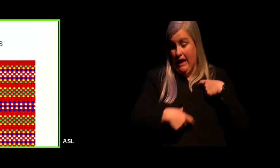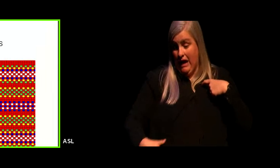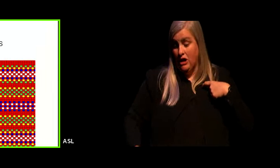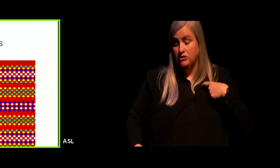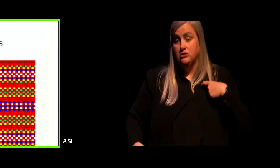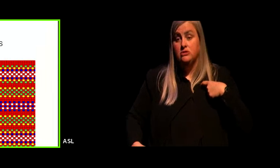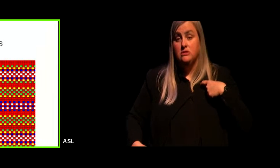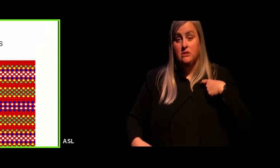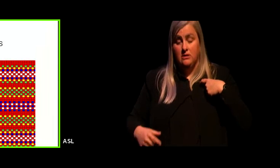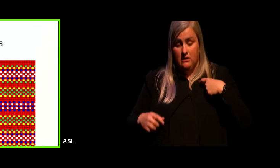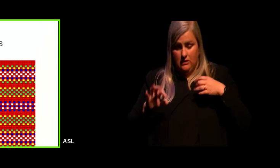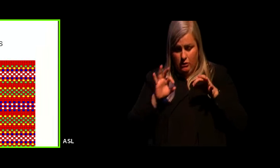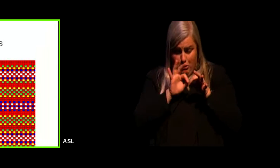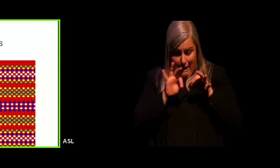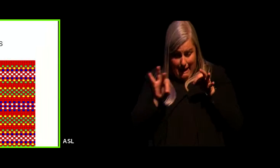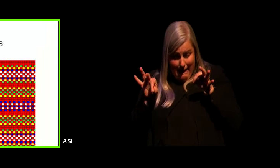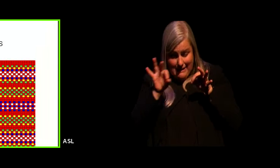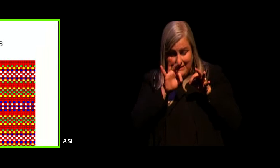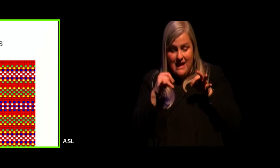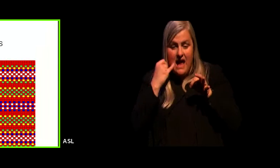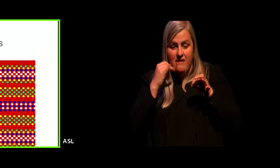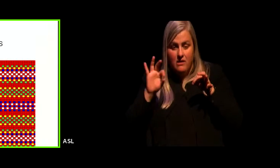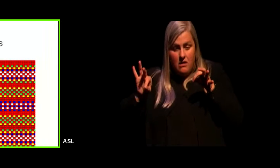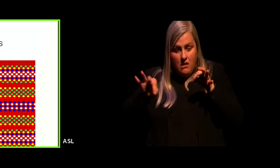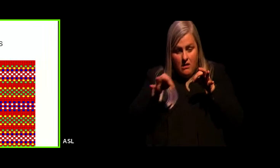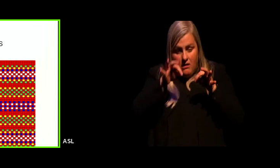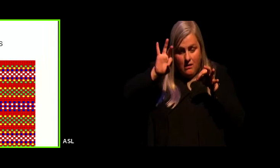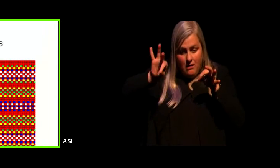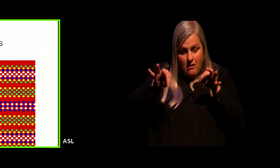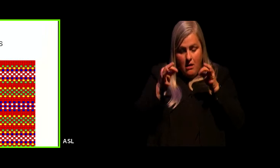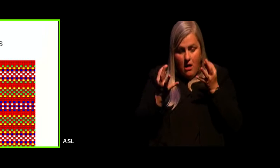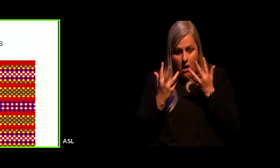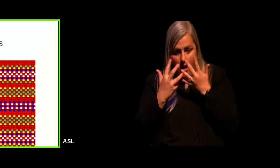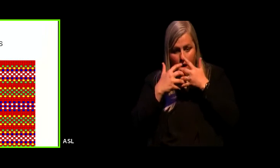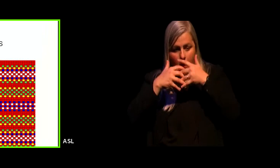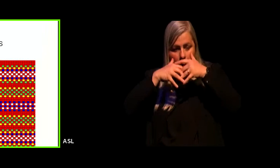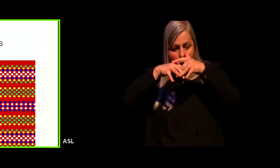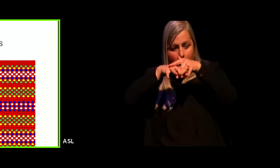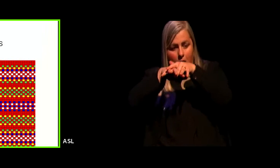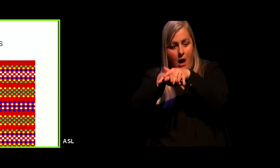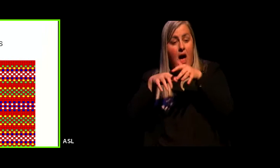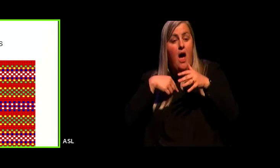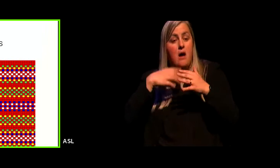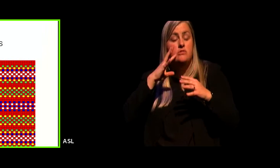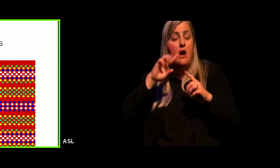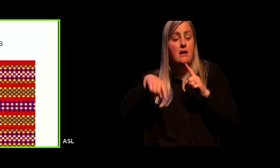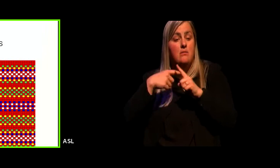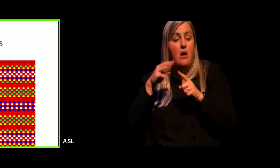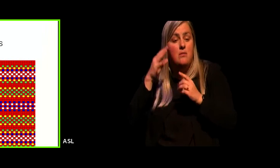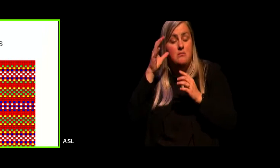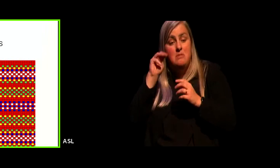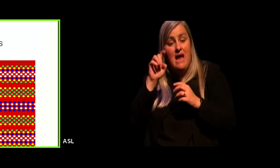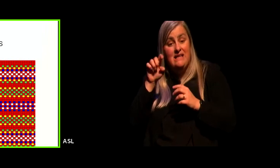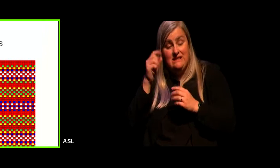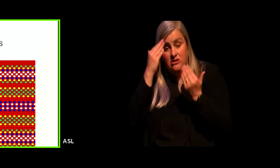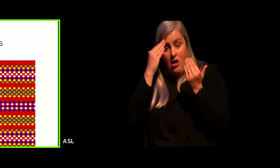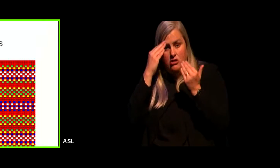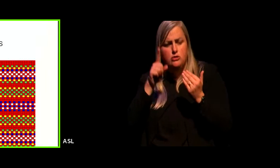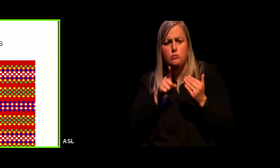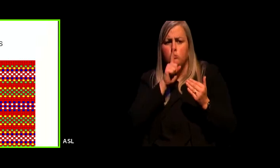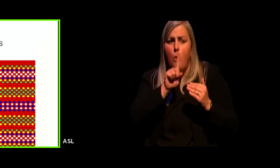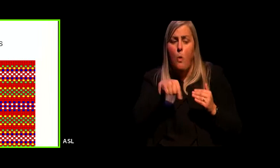together. So I talk about Métis relations as the dominant color, the most important thing. And I don't just mean human to human